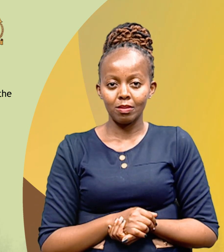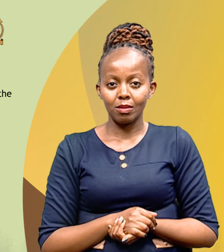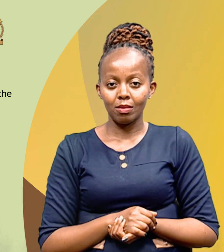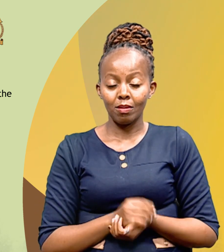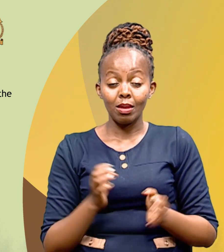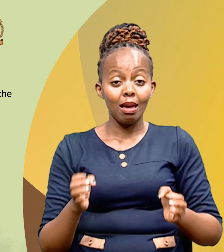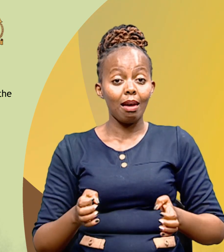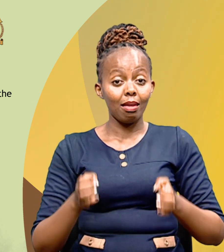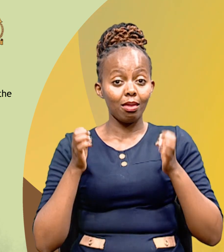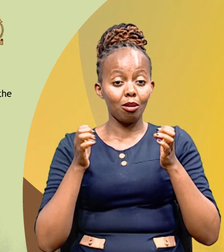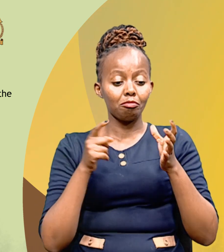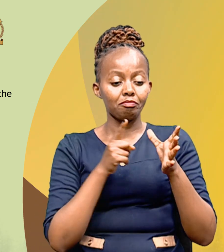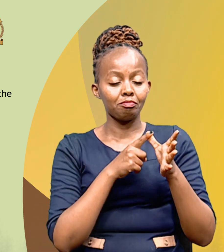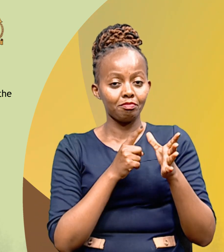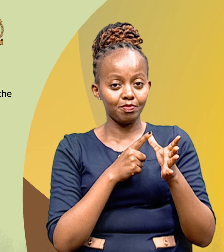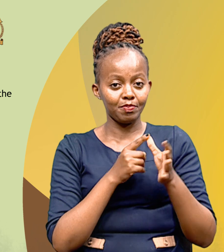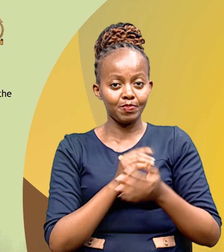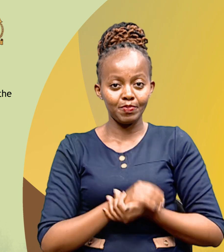ethical